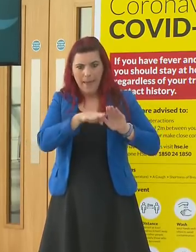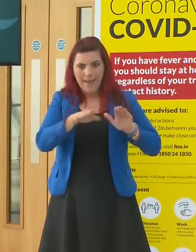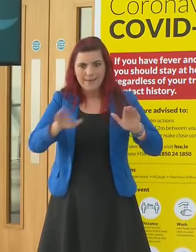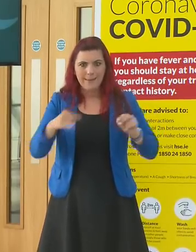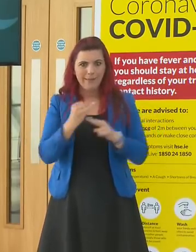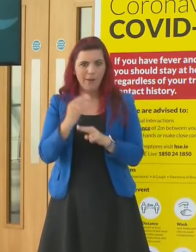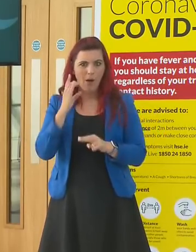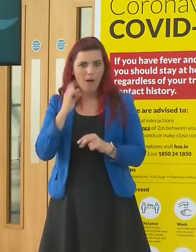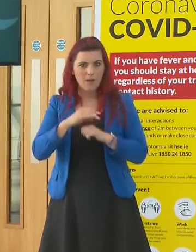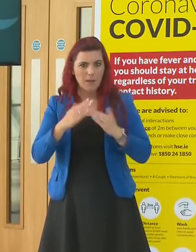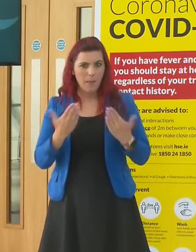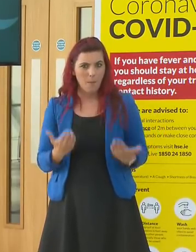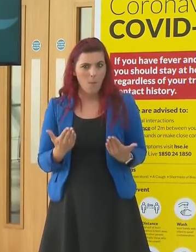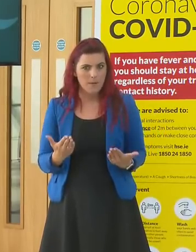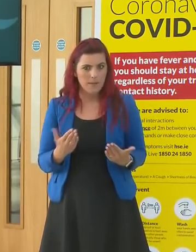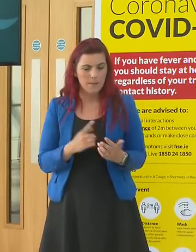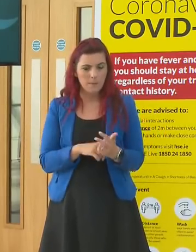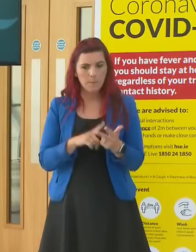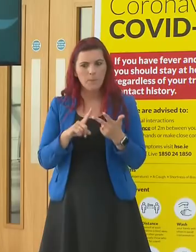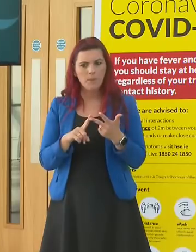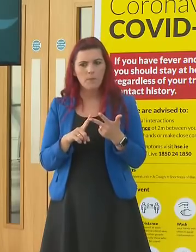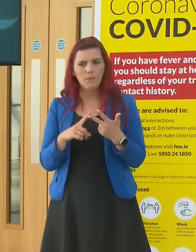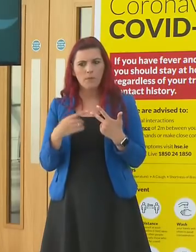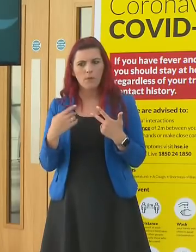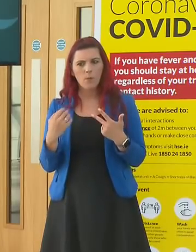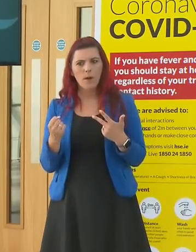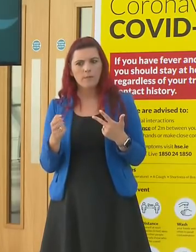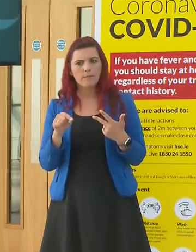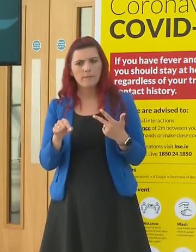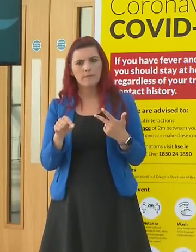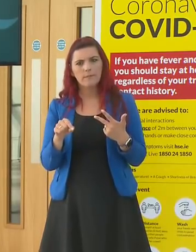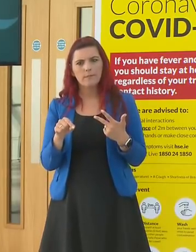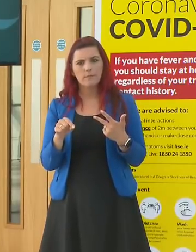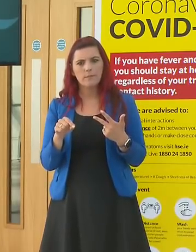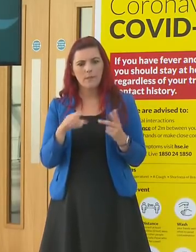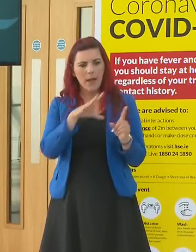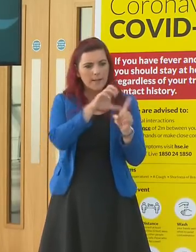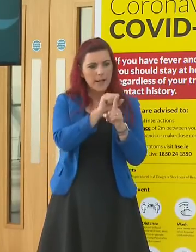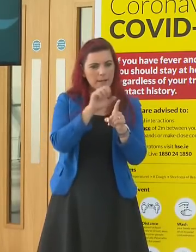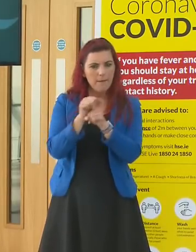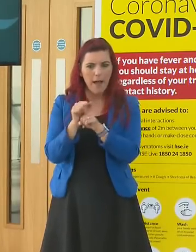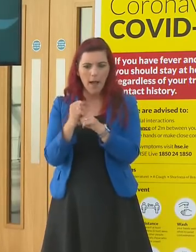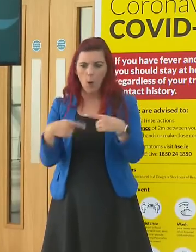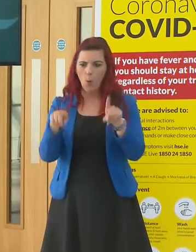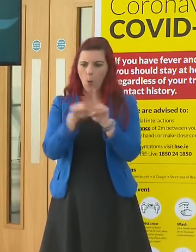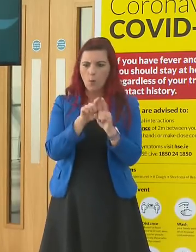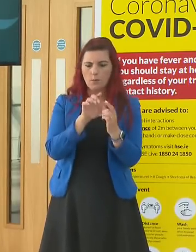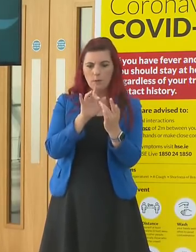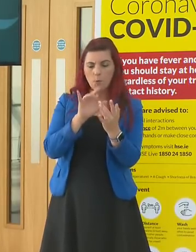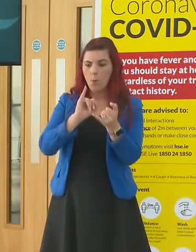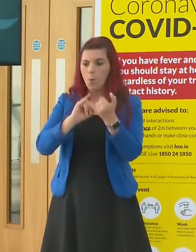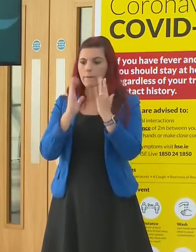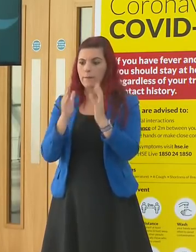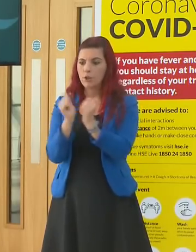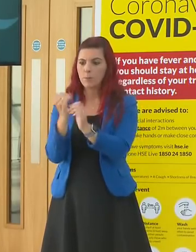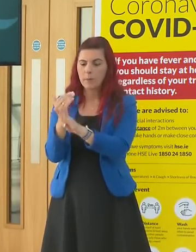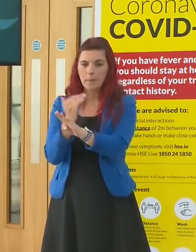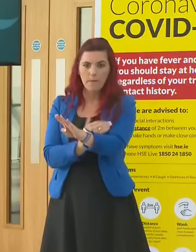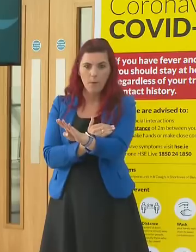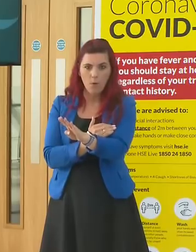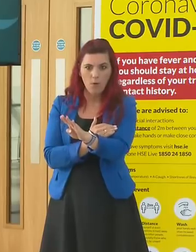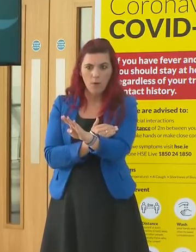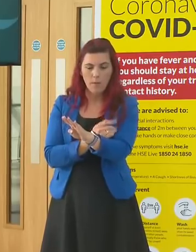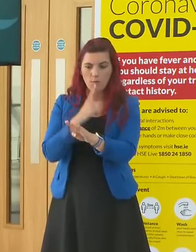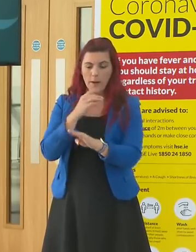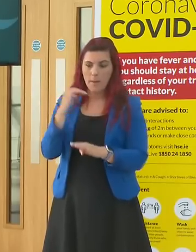system. Secondly, we do, as we identify close contacts of positive cases, it's really essential that